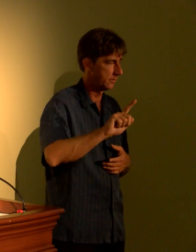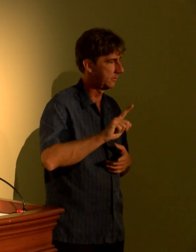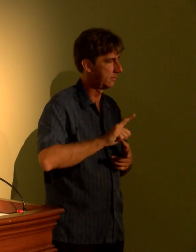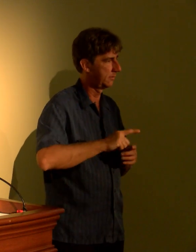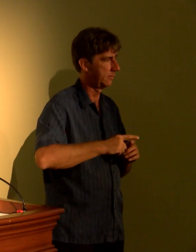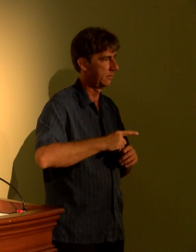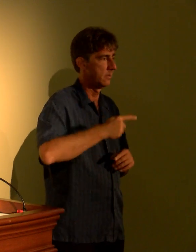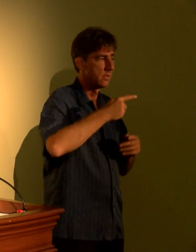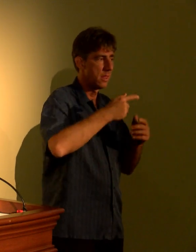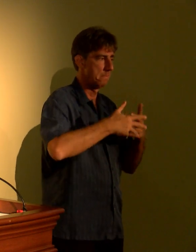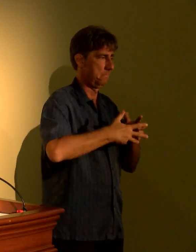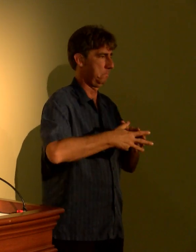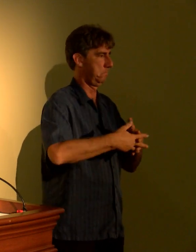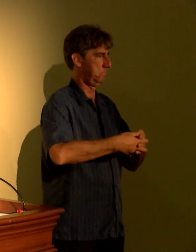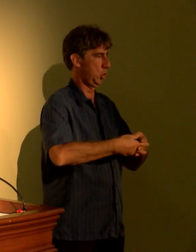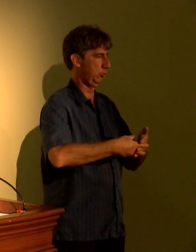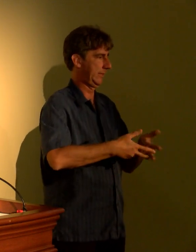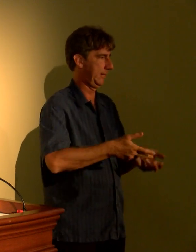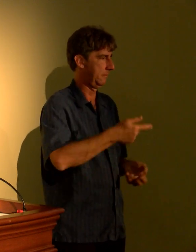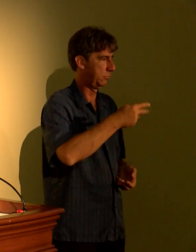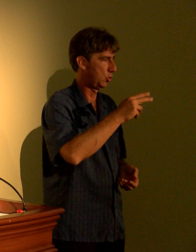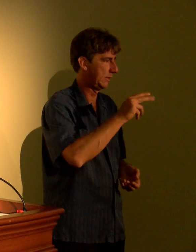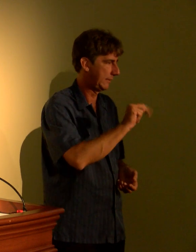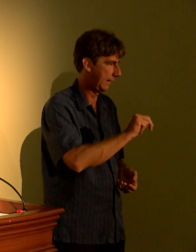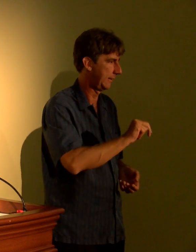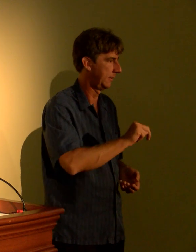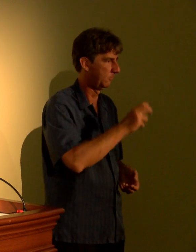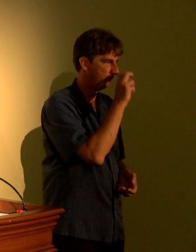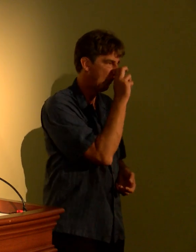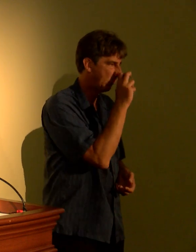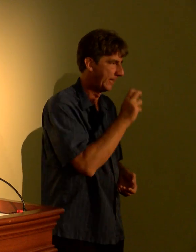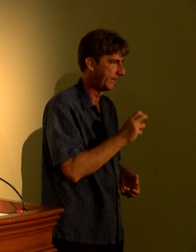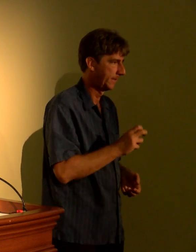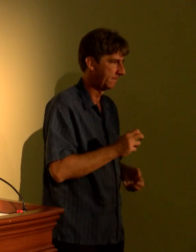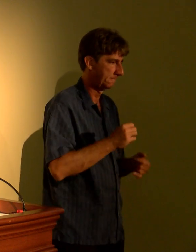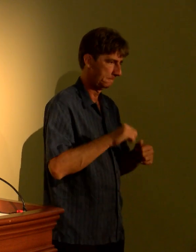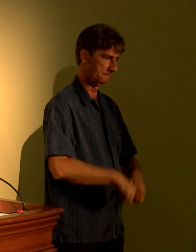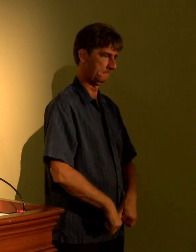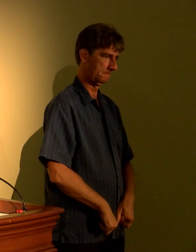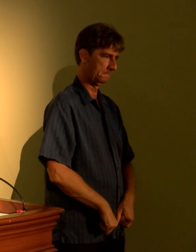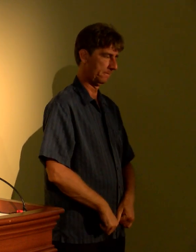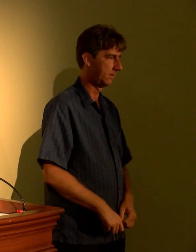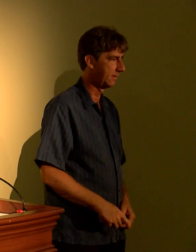austerity. Brewster expresses their rigid verticality,